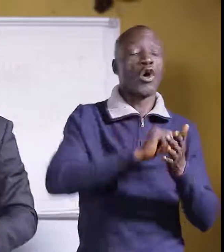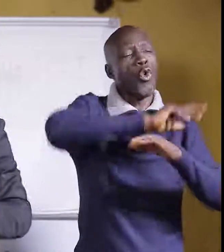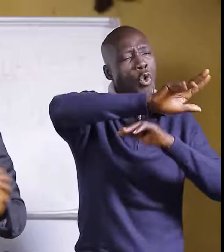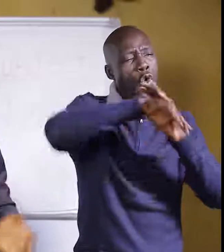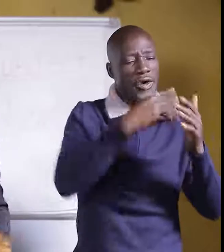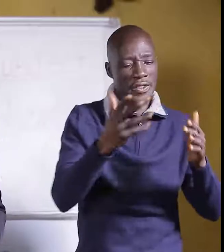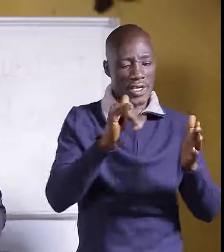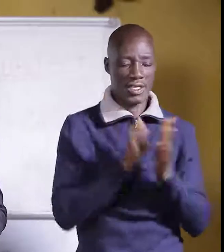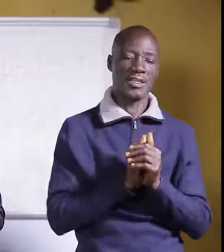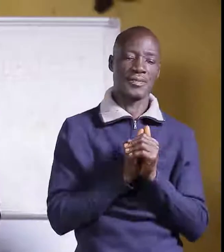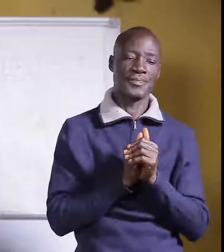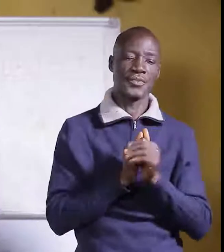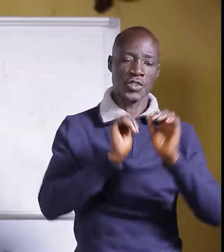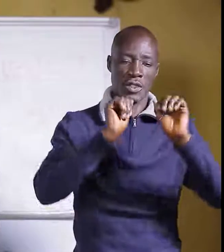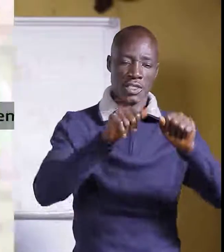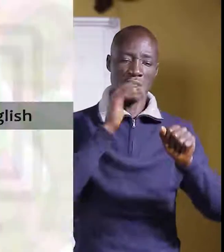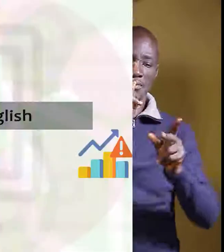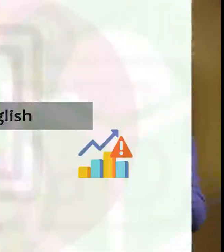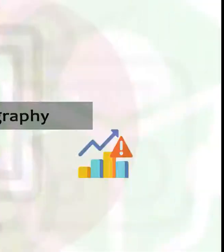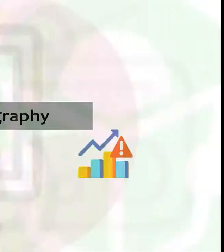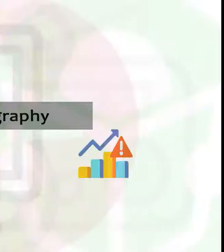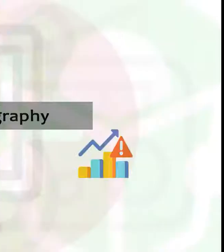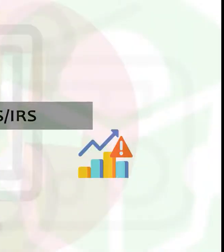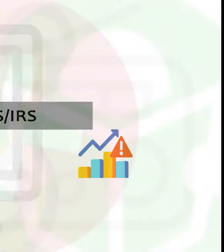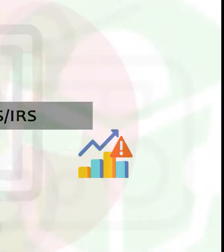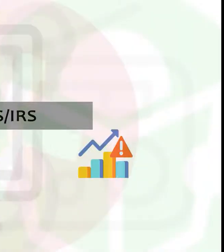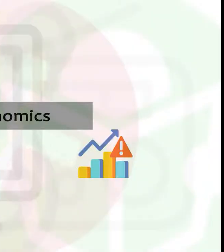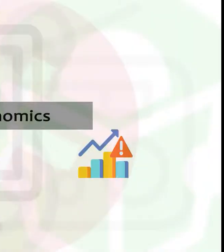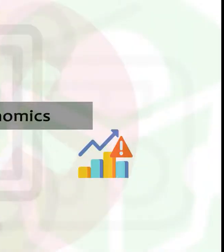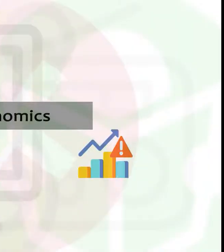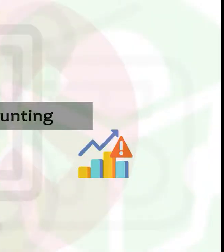it occupies space and has mass.